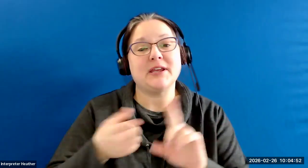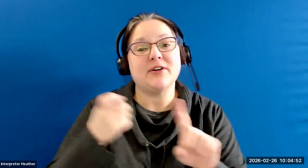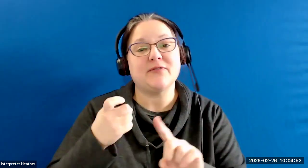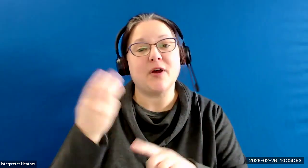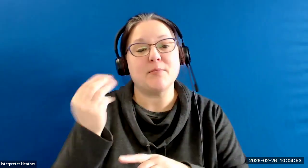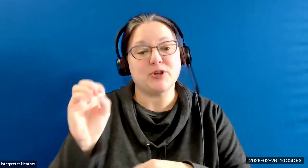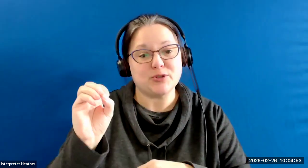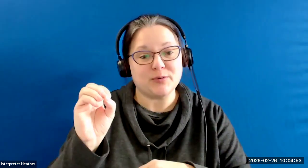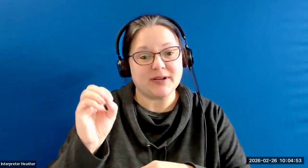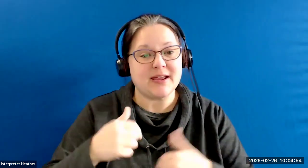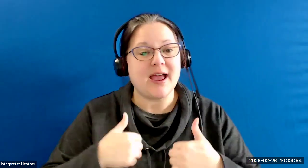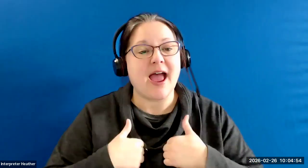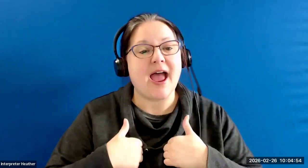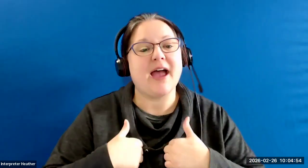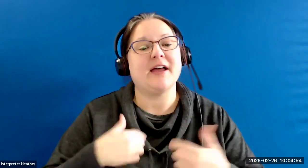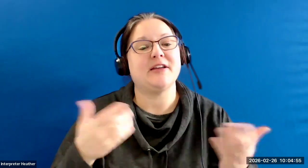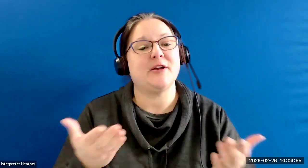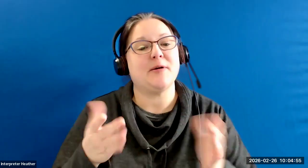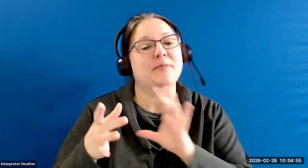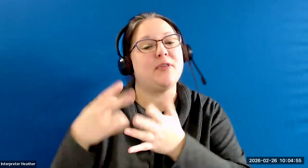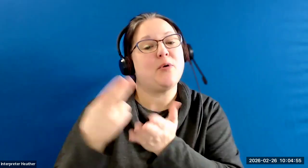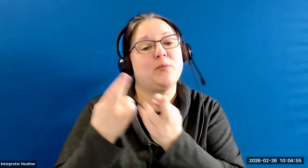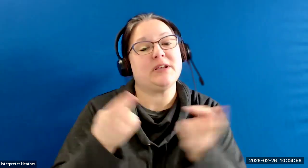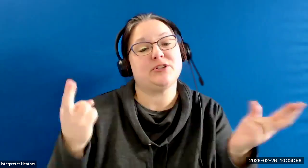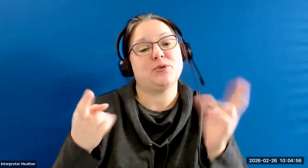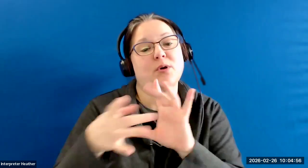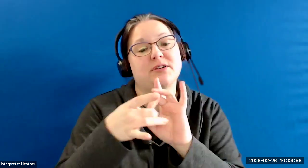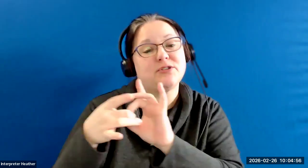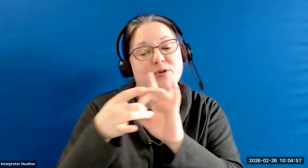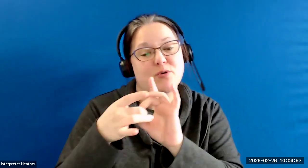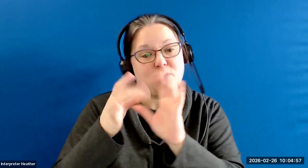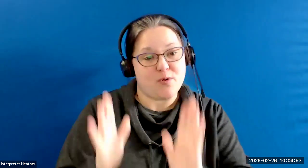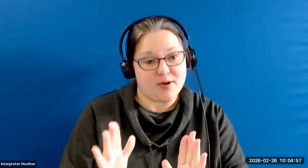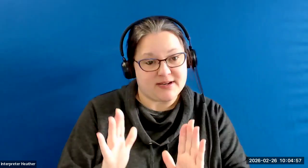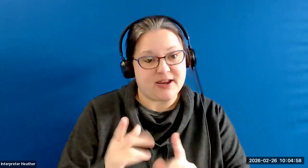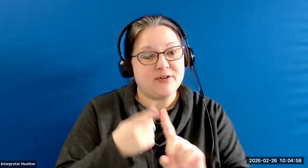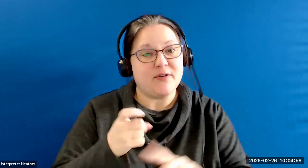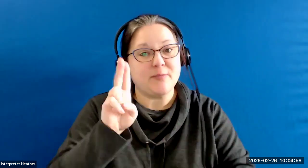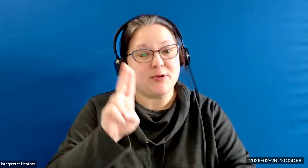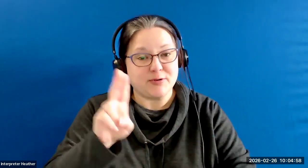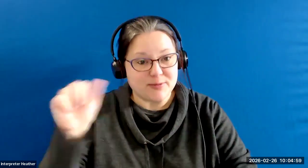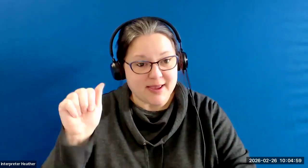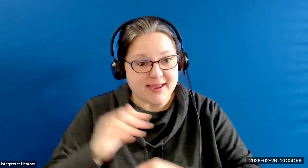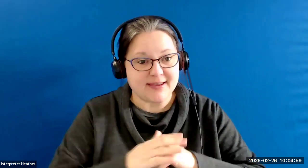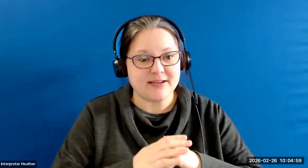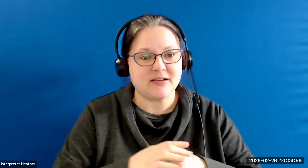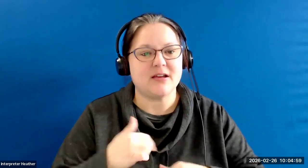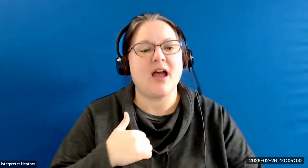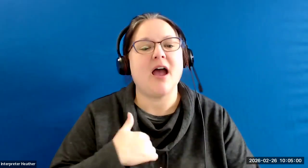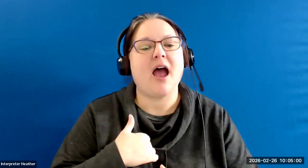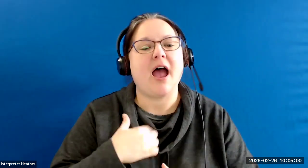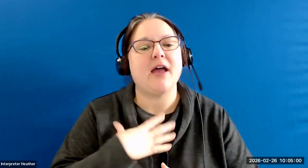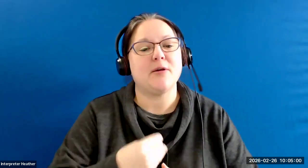am the UUA's Accessibility Resources Coordinator. I am a elder millennial